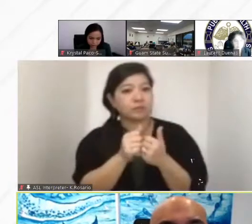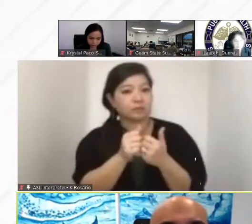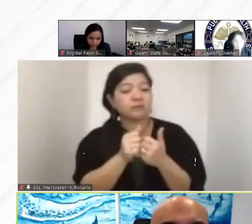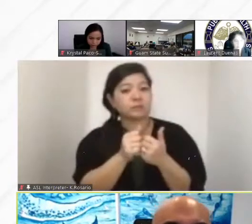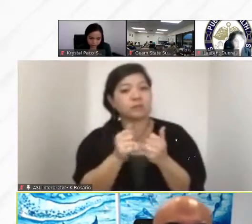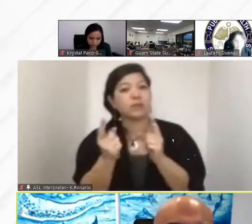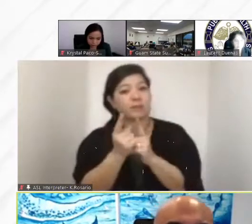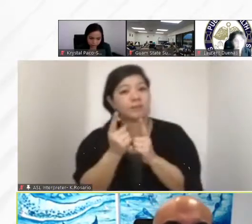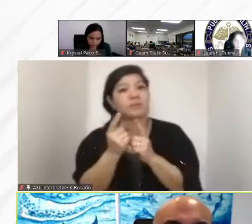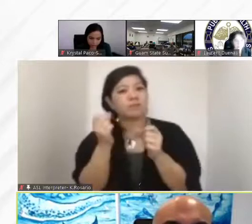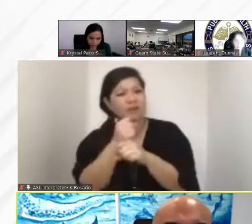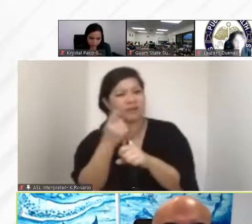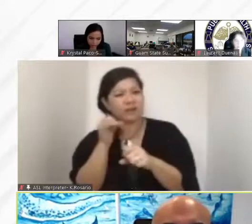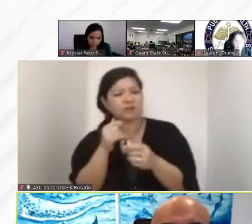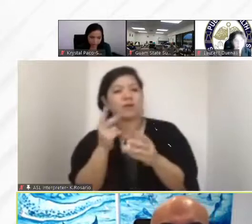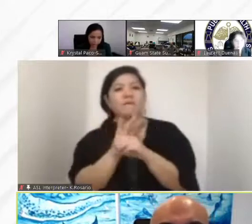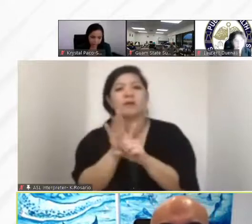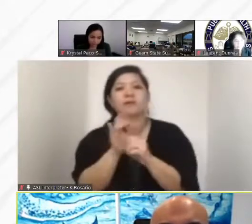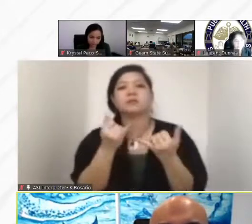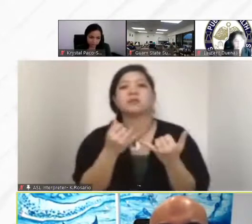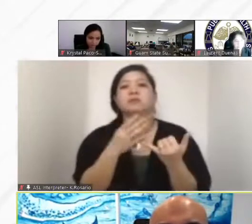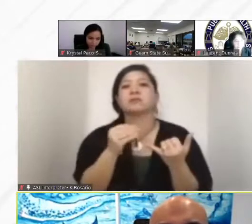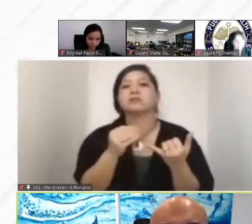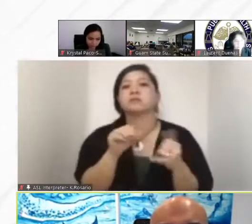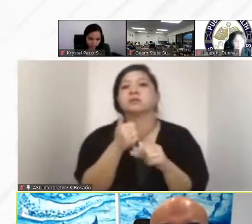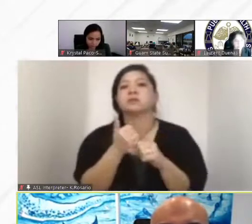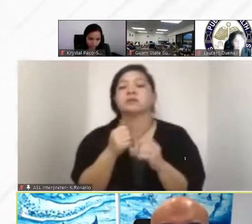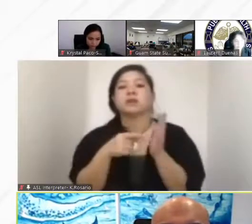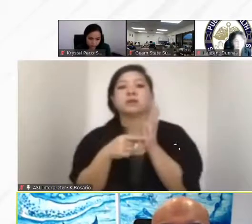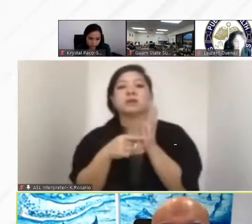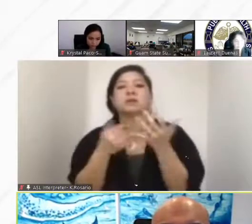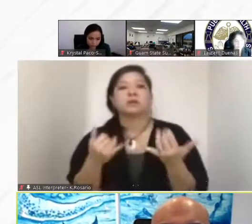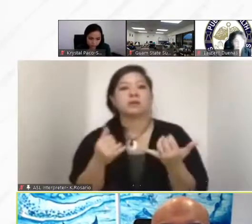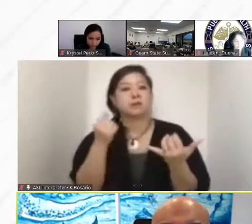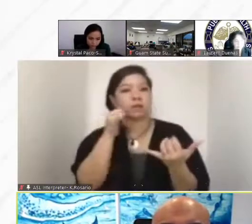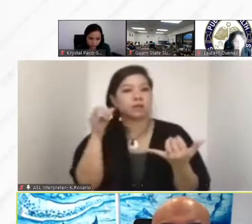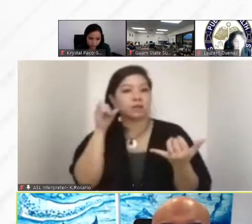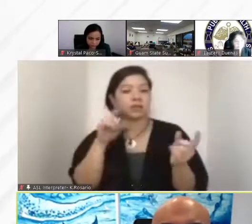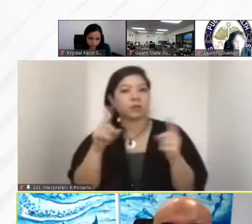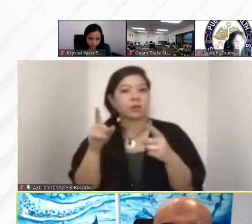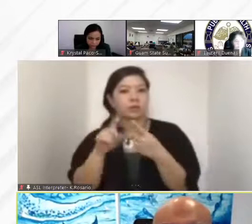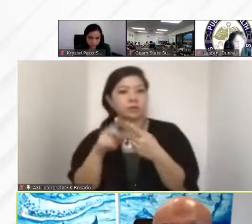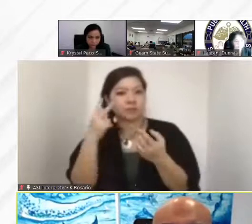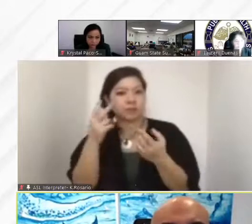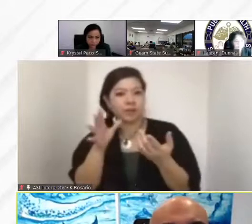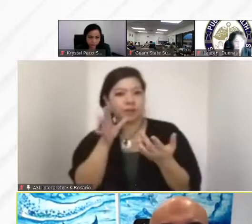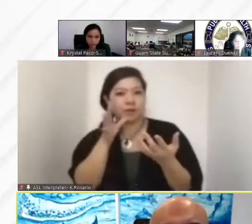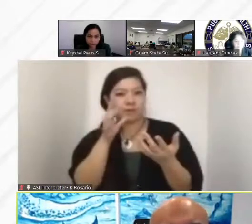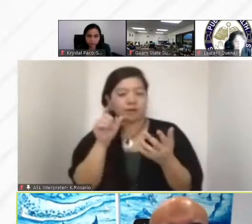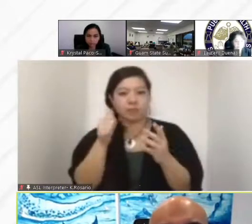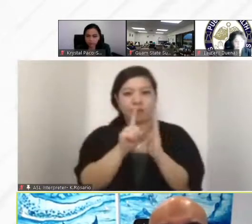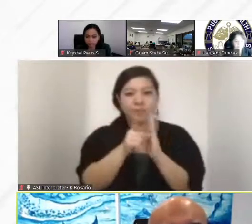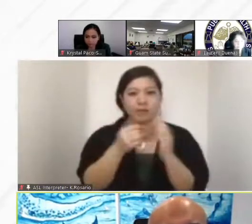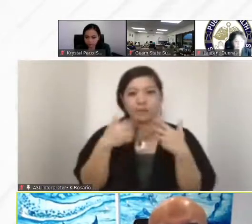virus. And so even in the setting, and I'll tell you my own example, yesterday I went to see my mom for 10 minutes. I had my